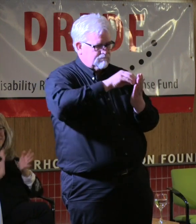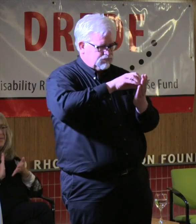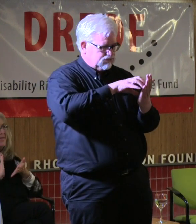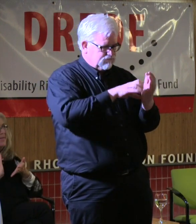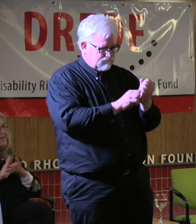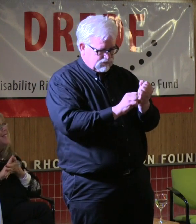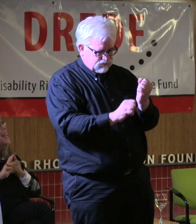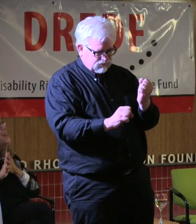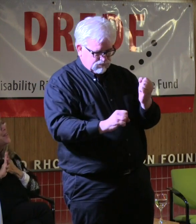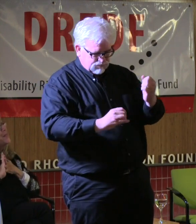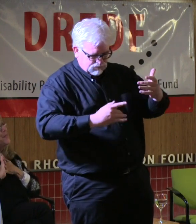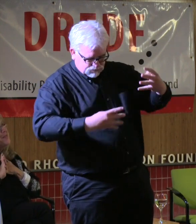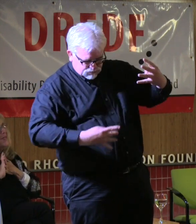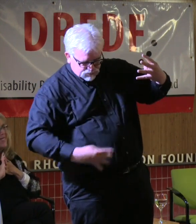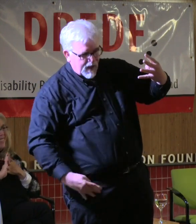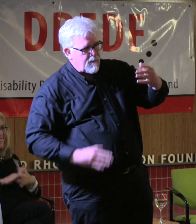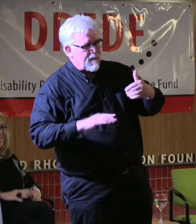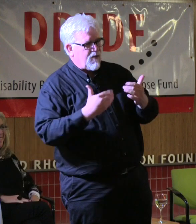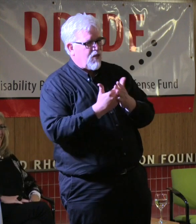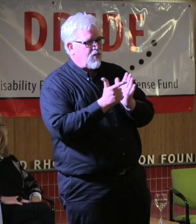people with disabilities.